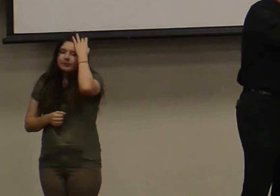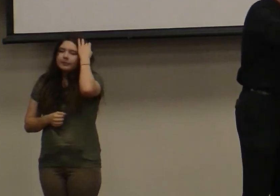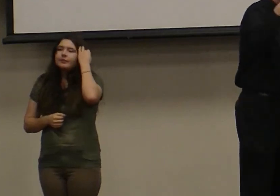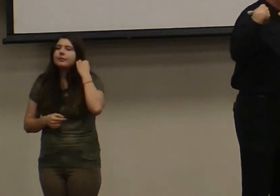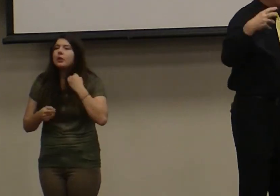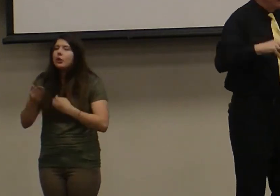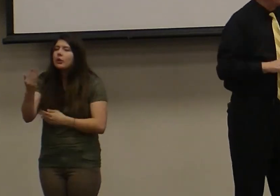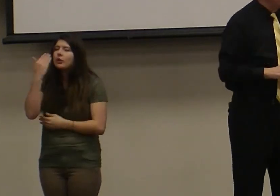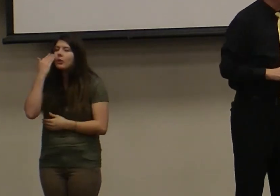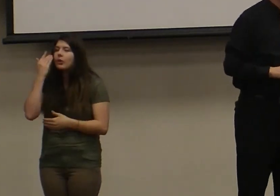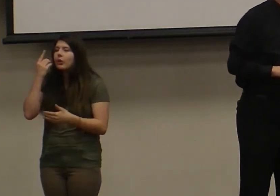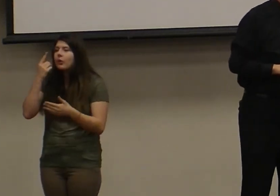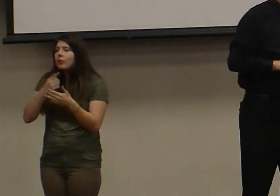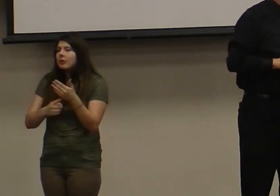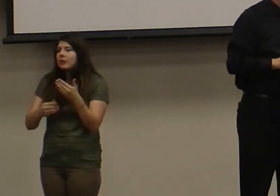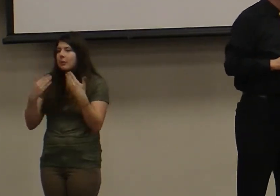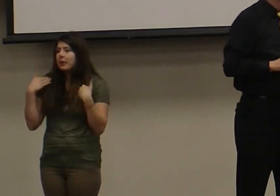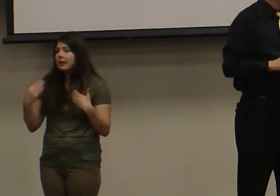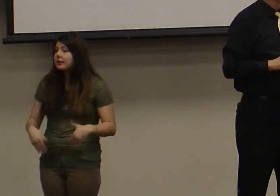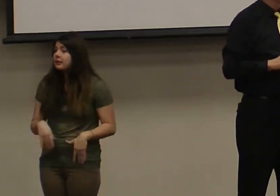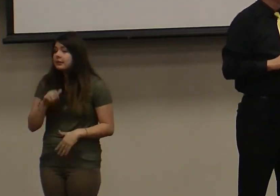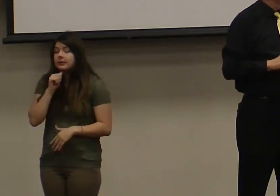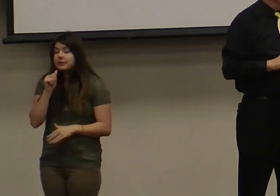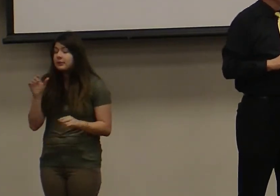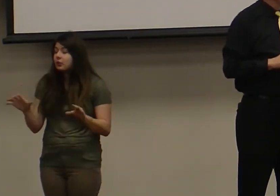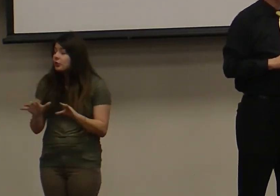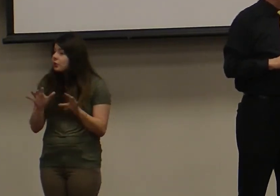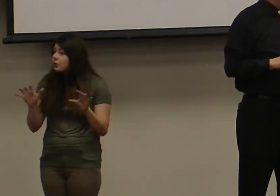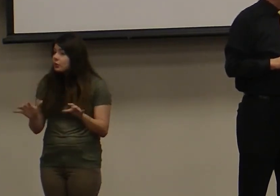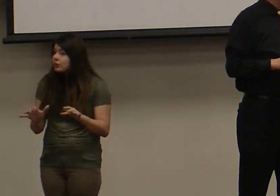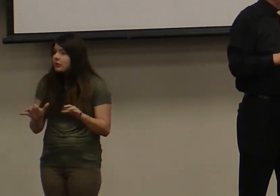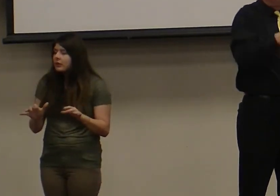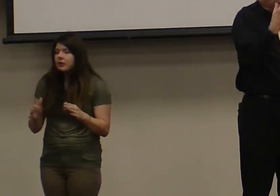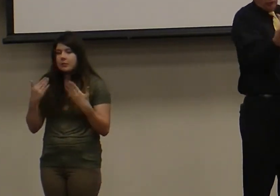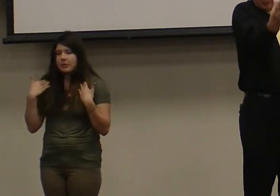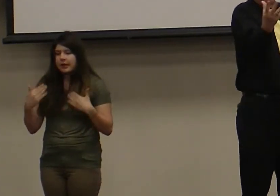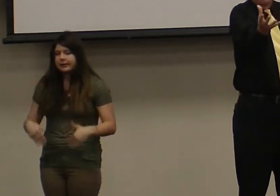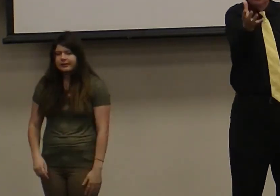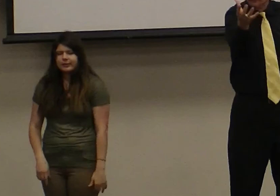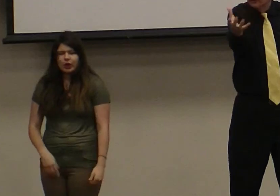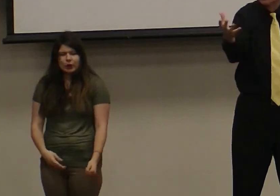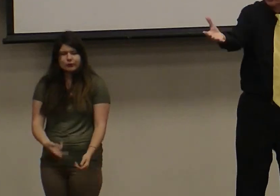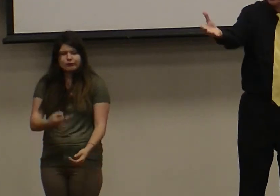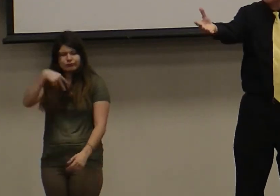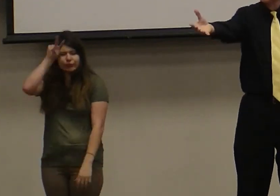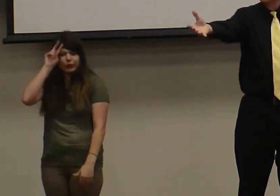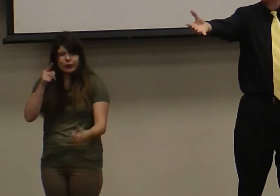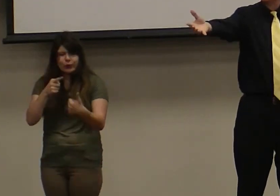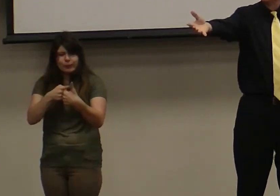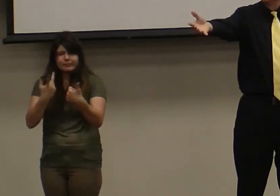You know what the body didn't do? The body didn't say, "Stupid finger.